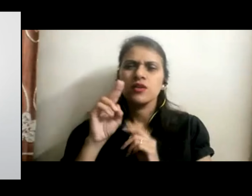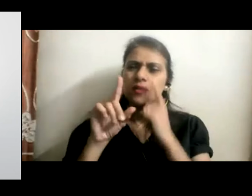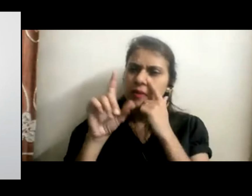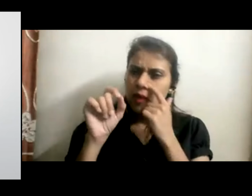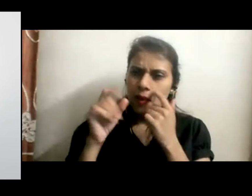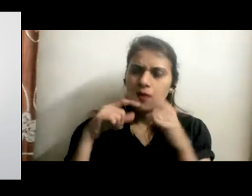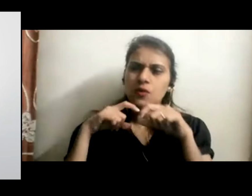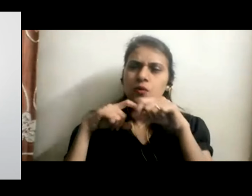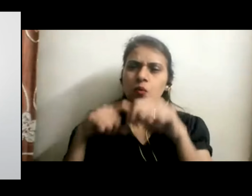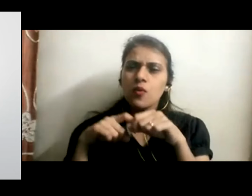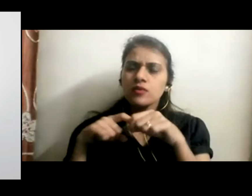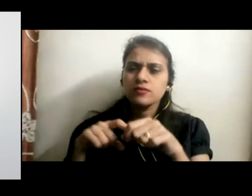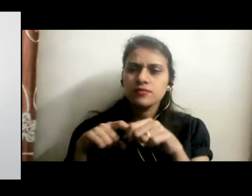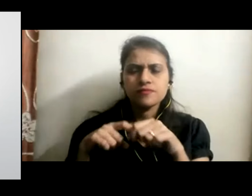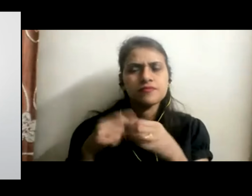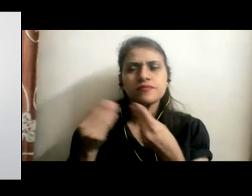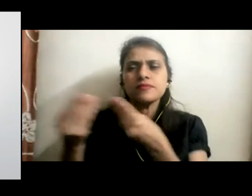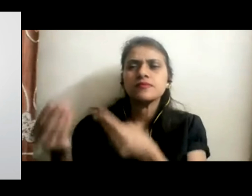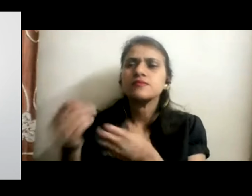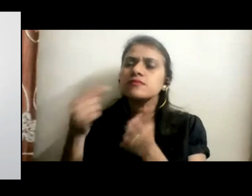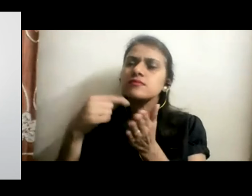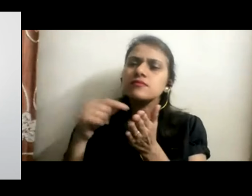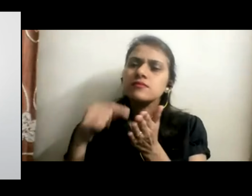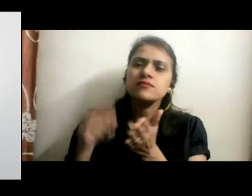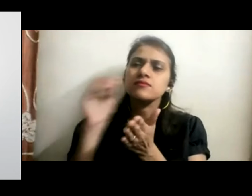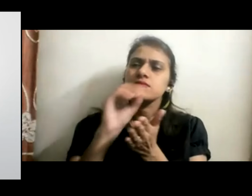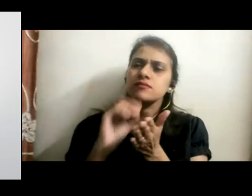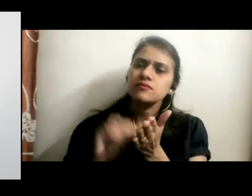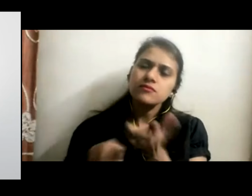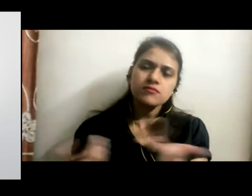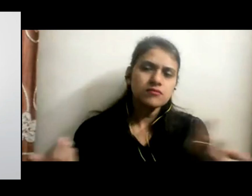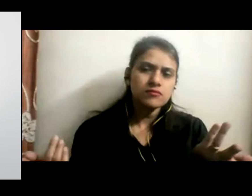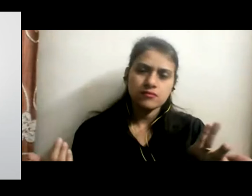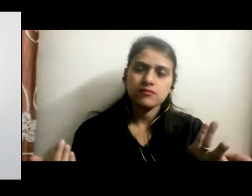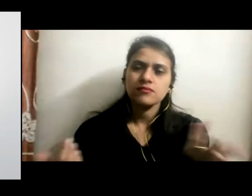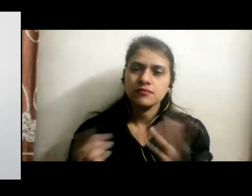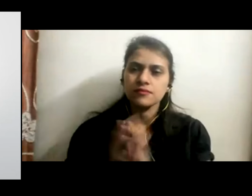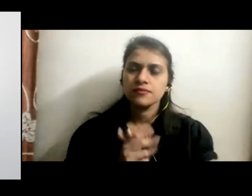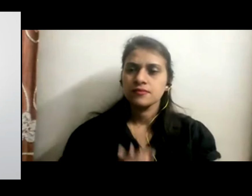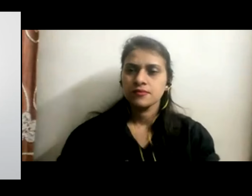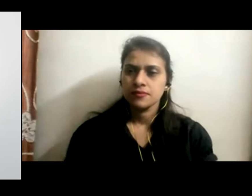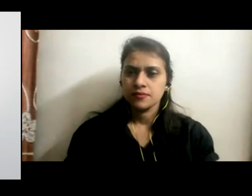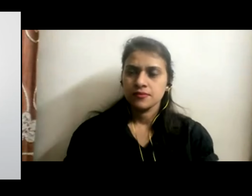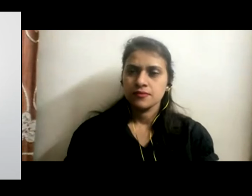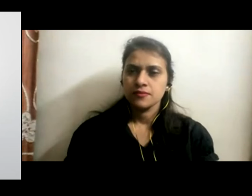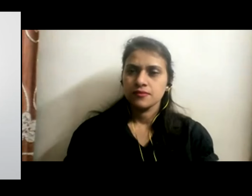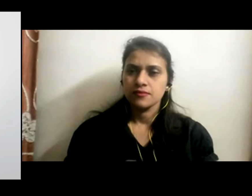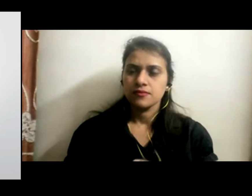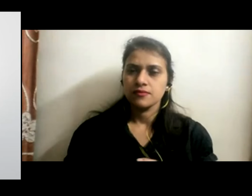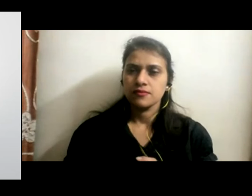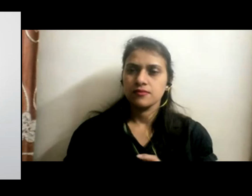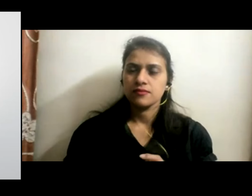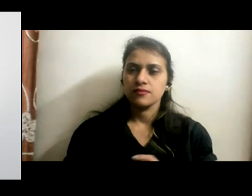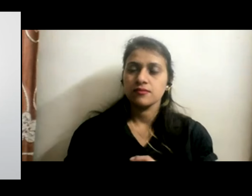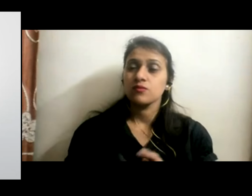which you give out to them and ask them to fill. Or it could be a 20 question questionnaire which you ask them,